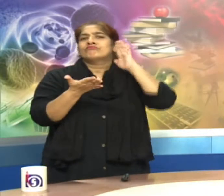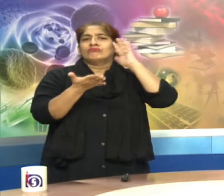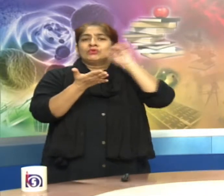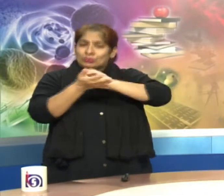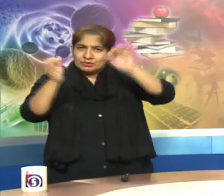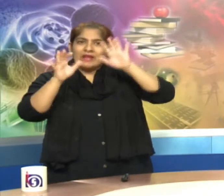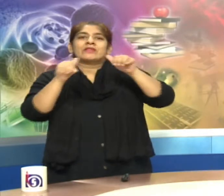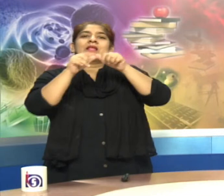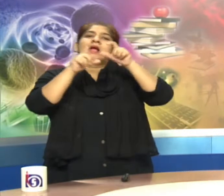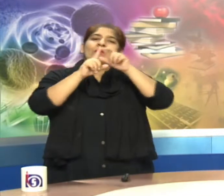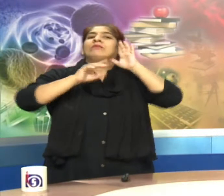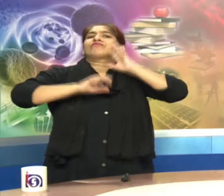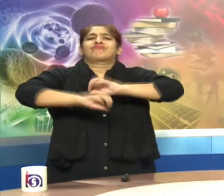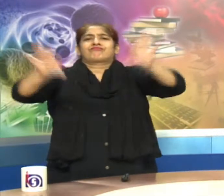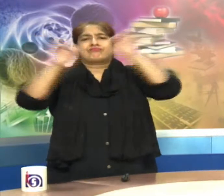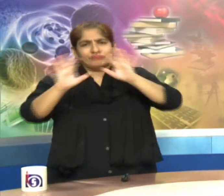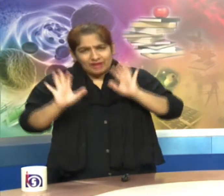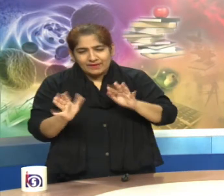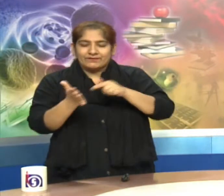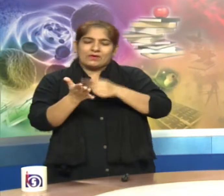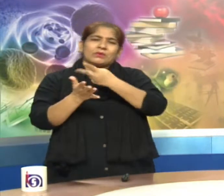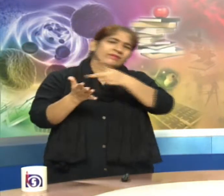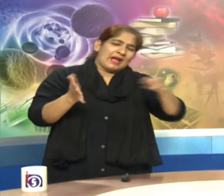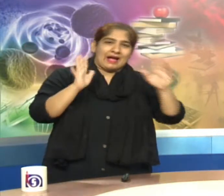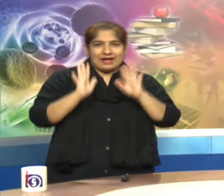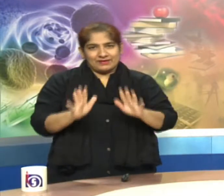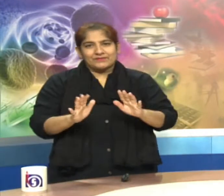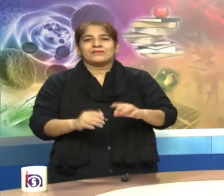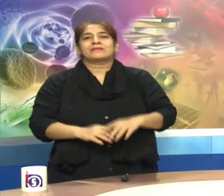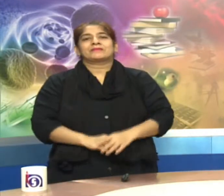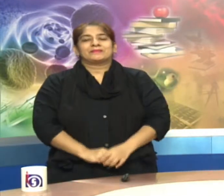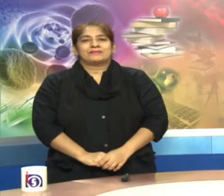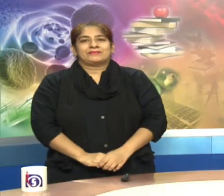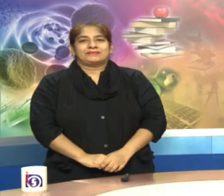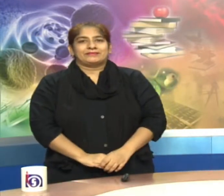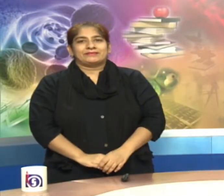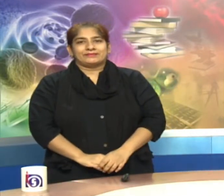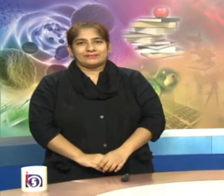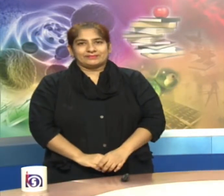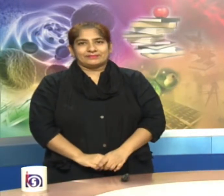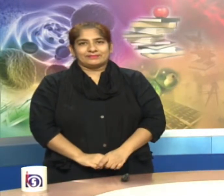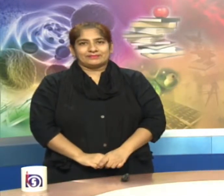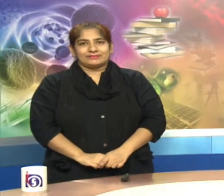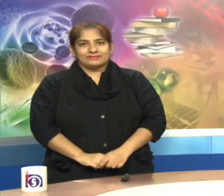are also kind of magazines which are used as media advertising.